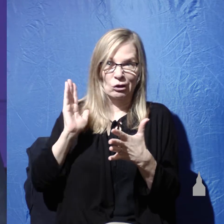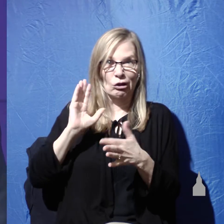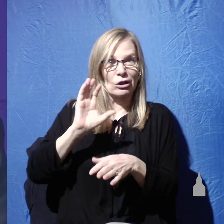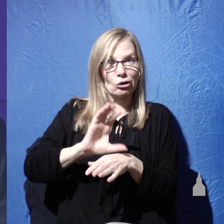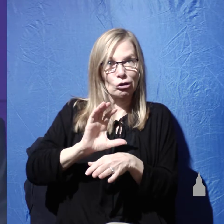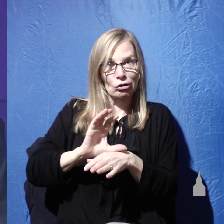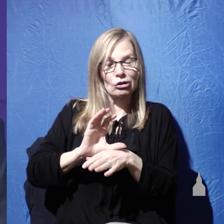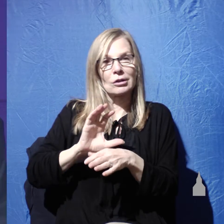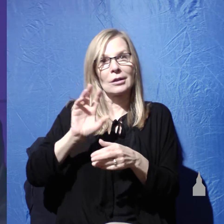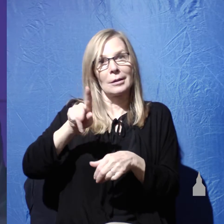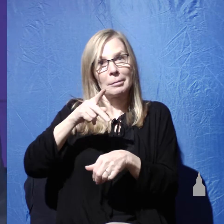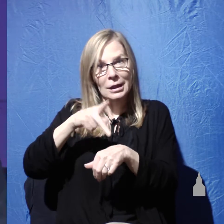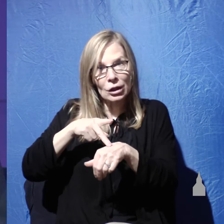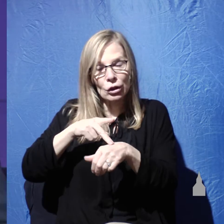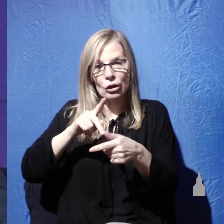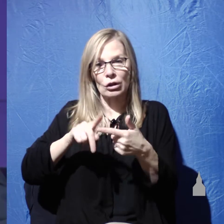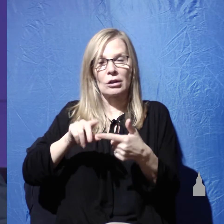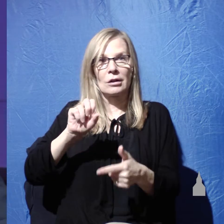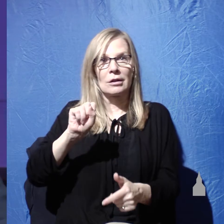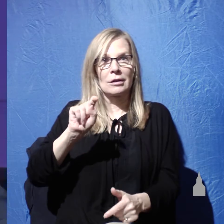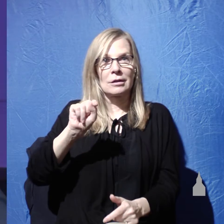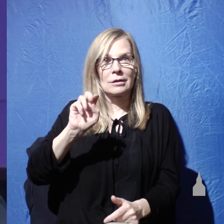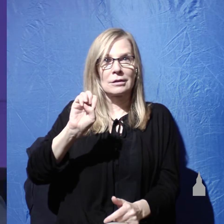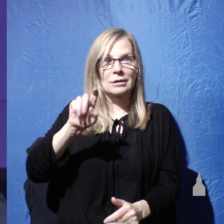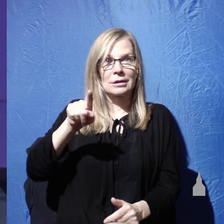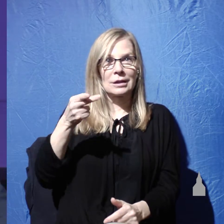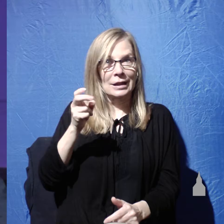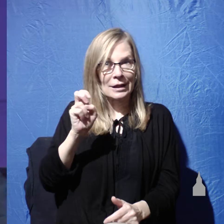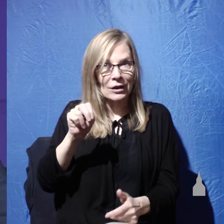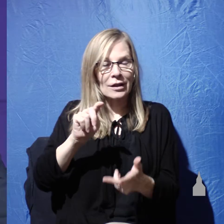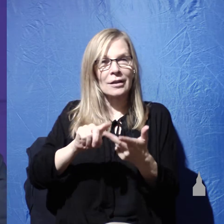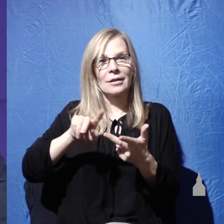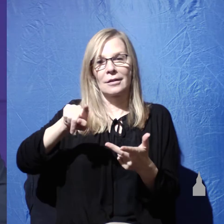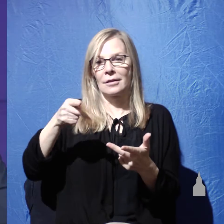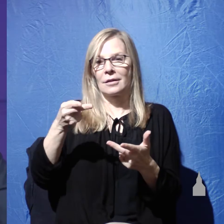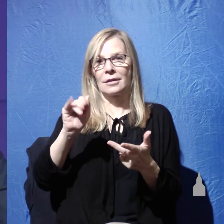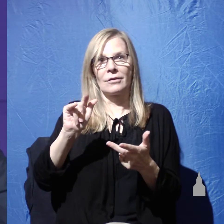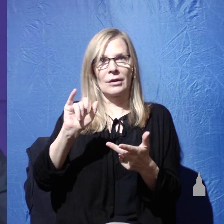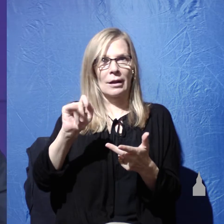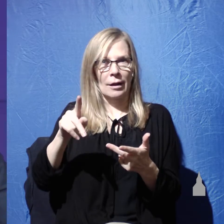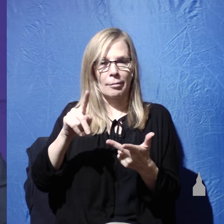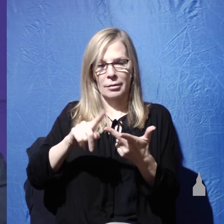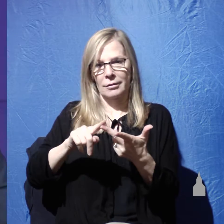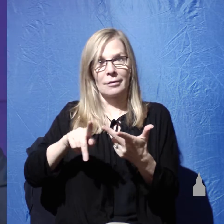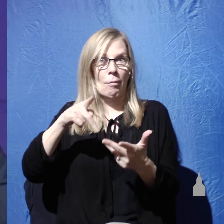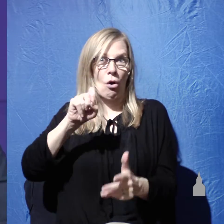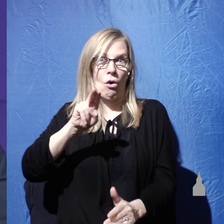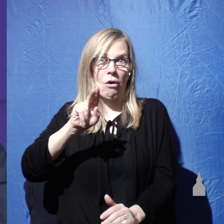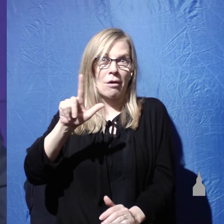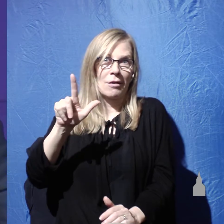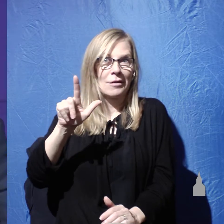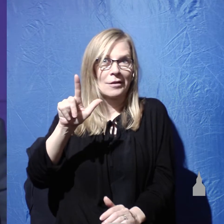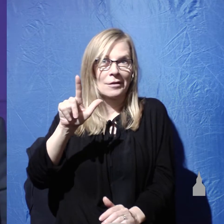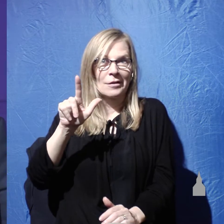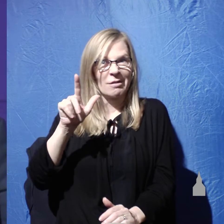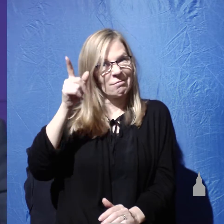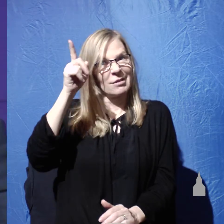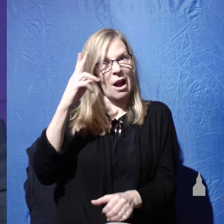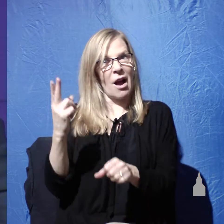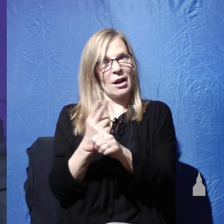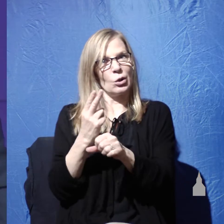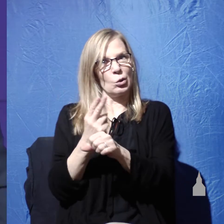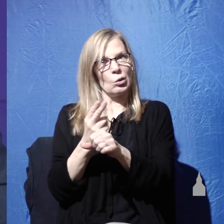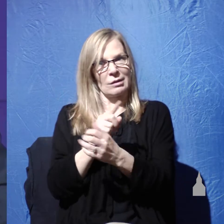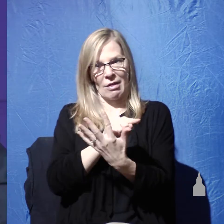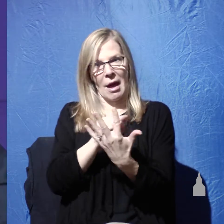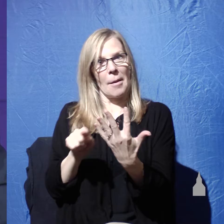like Peter and Stephen, Philip, and of course, Paul, and how God used them in the spread of the gospel in